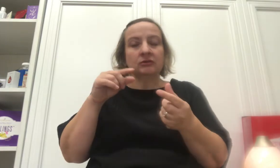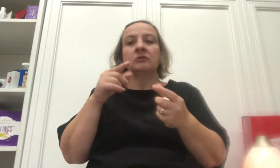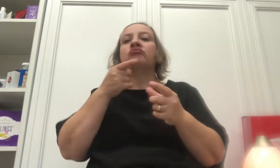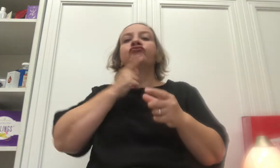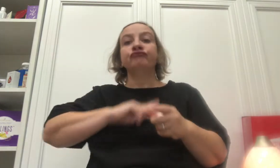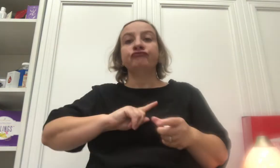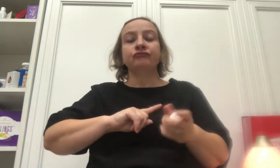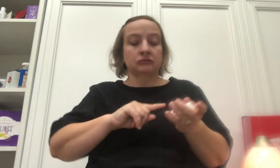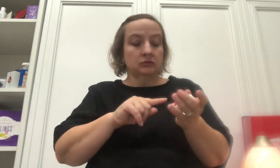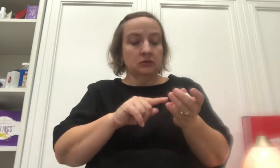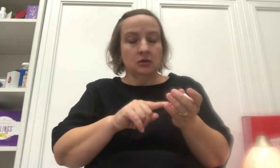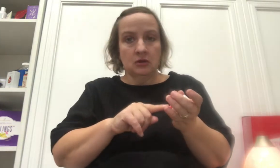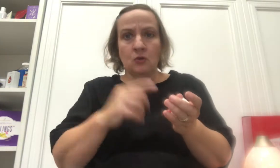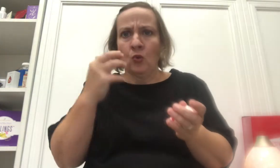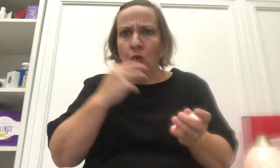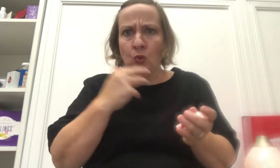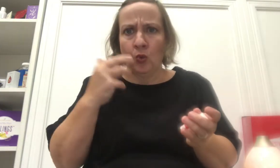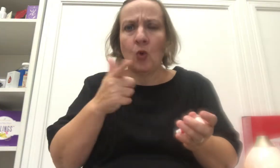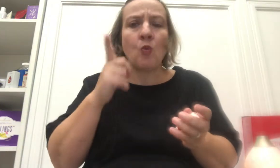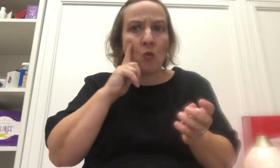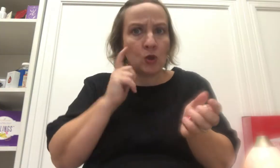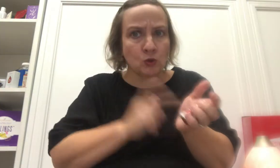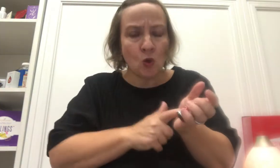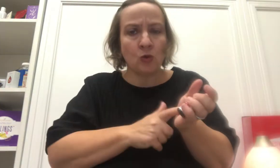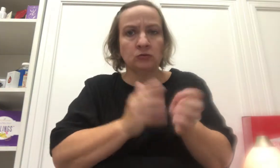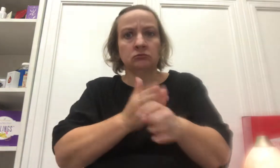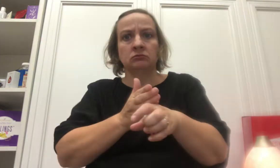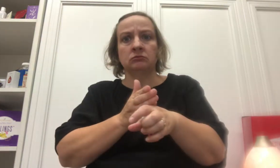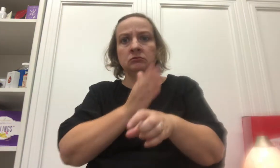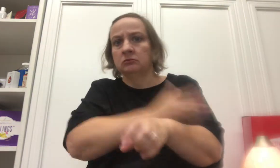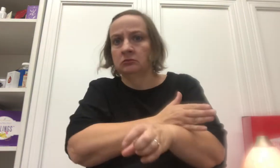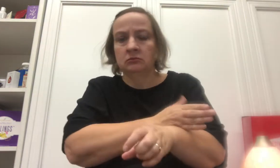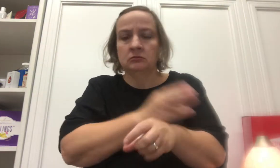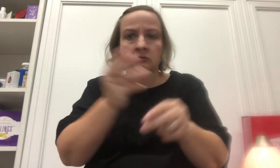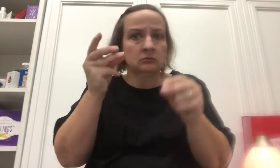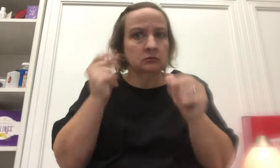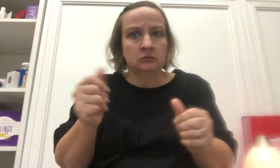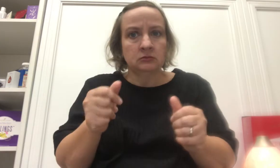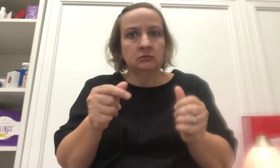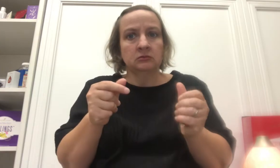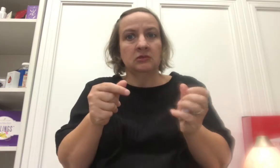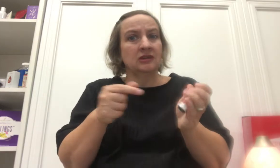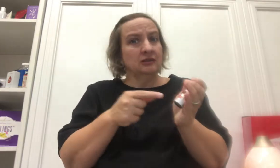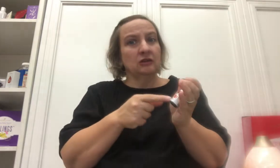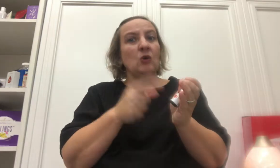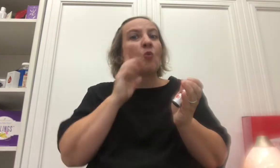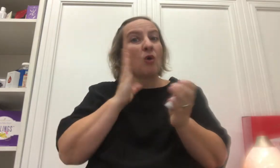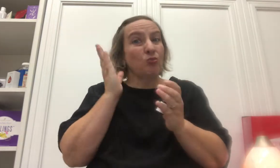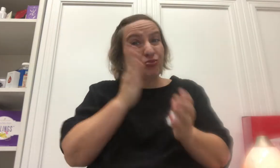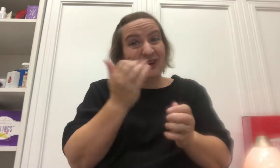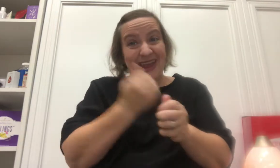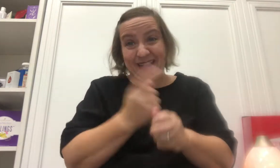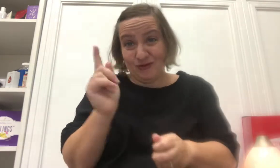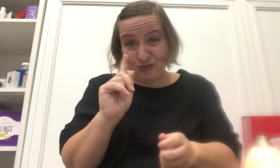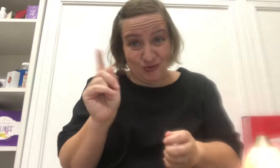capsule. You will notice that all of your stomach problems kind